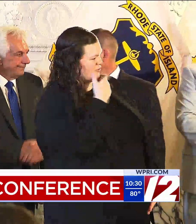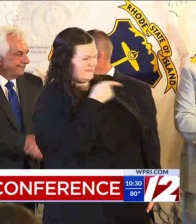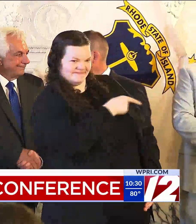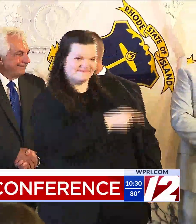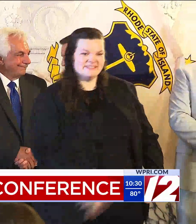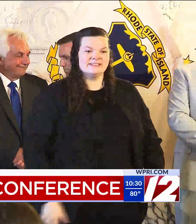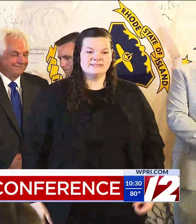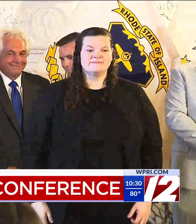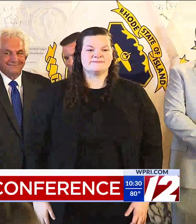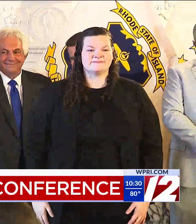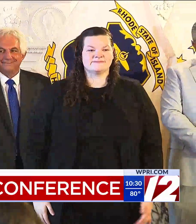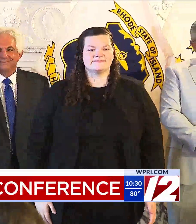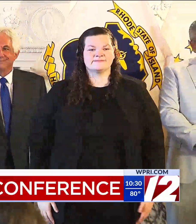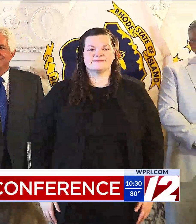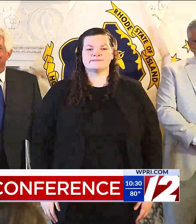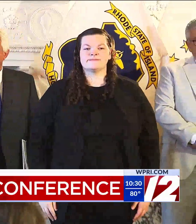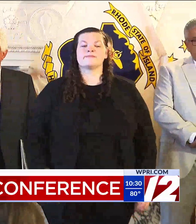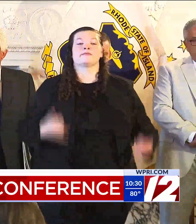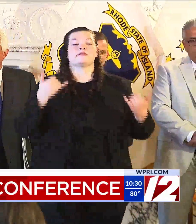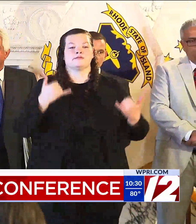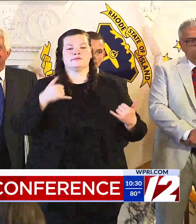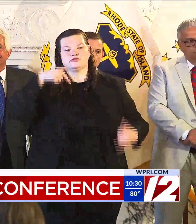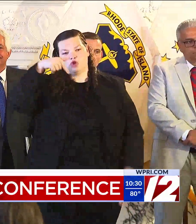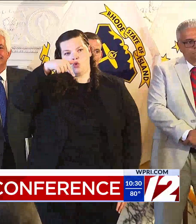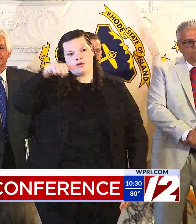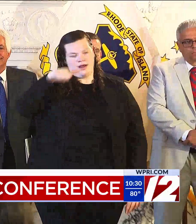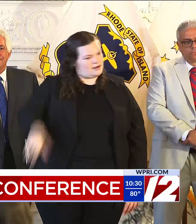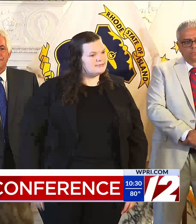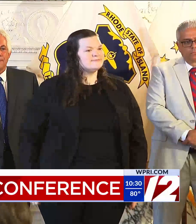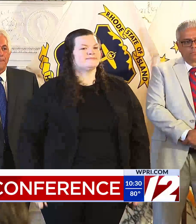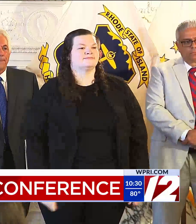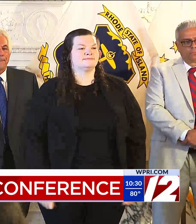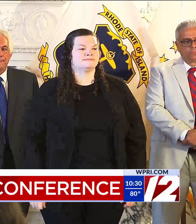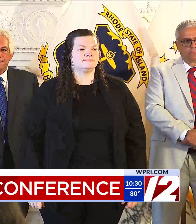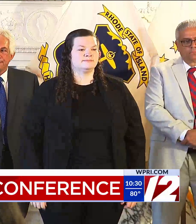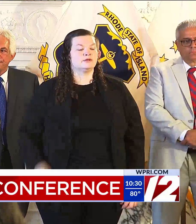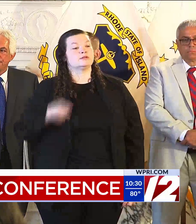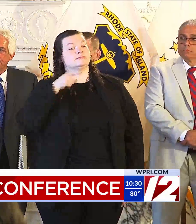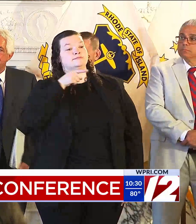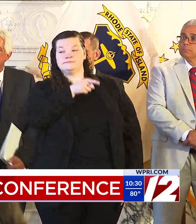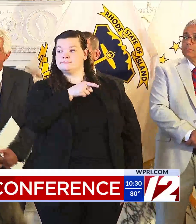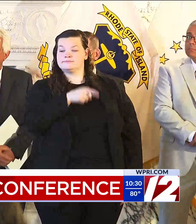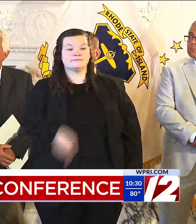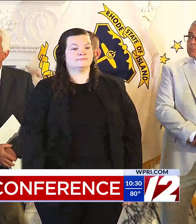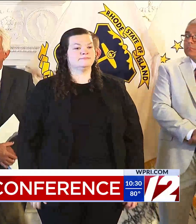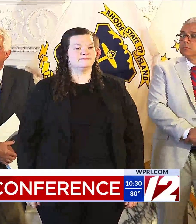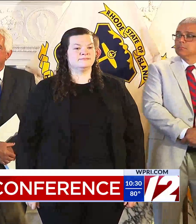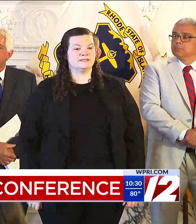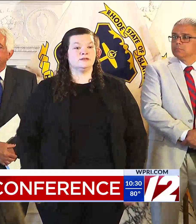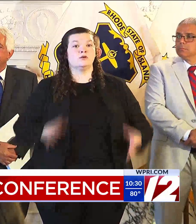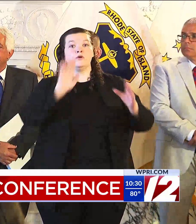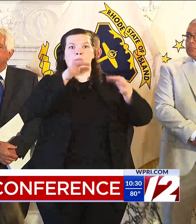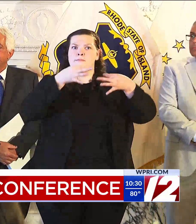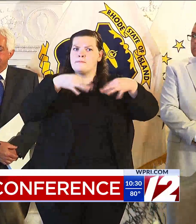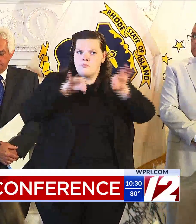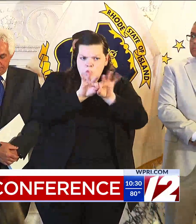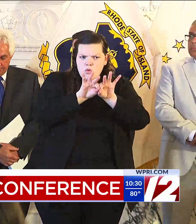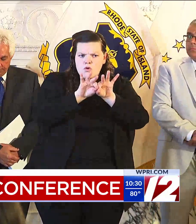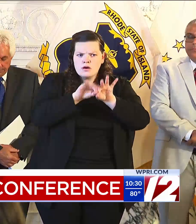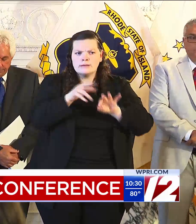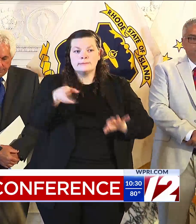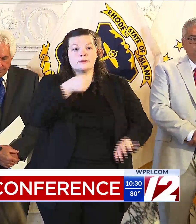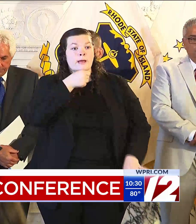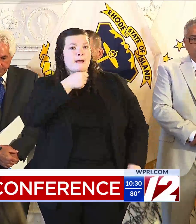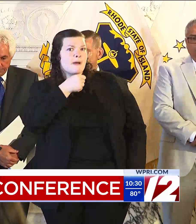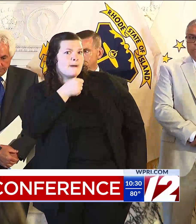We're going to start over here. Make you feel better. It's important that you speak into the